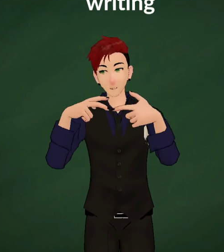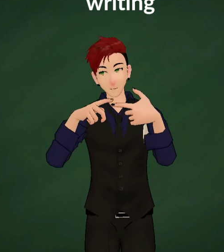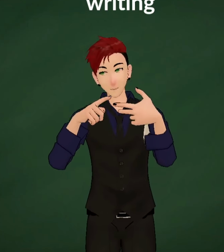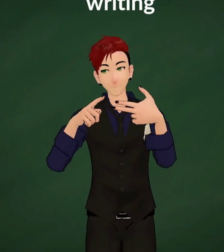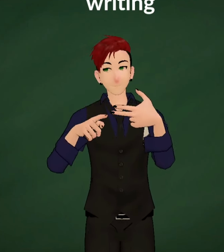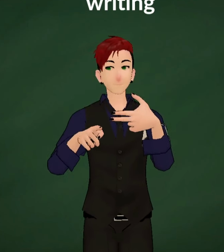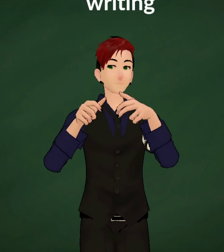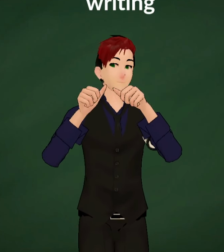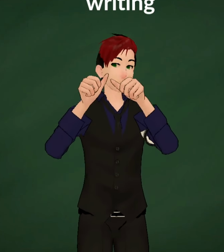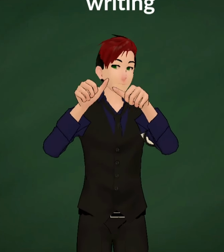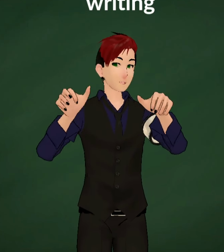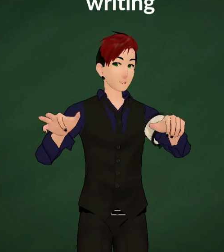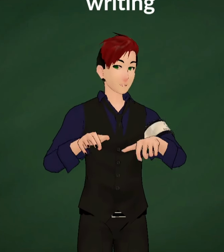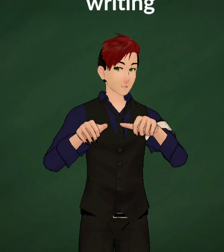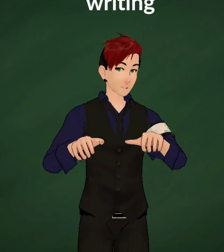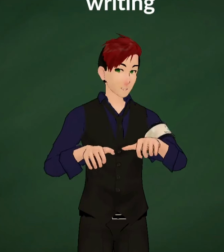verb, continuing action.